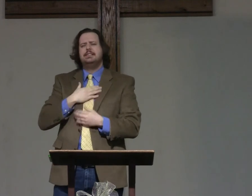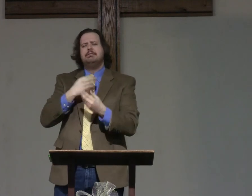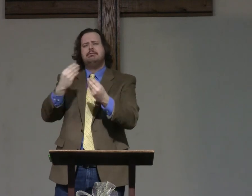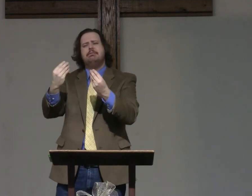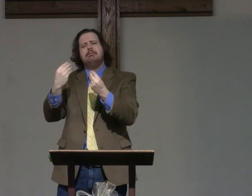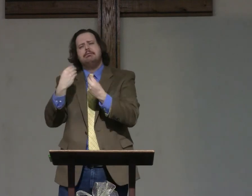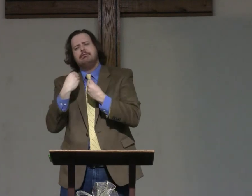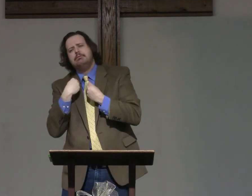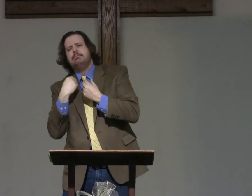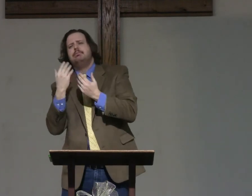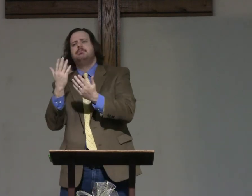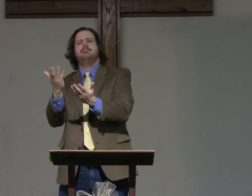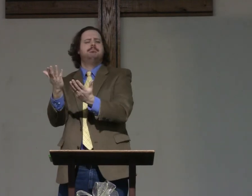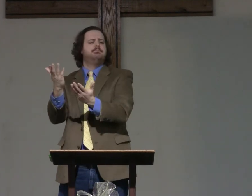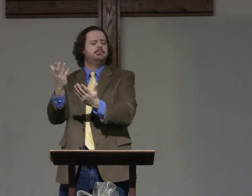water to drink, I'm thirsty.